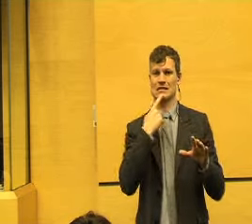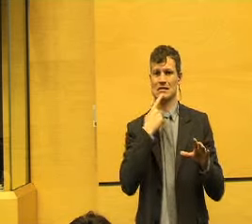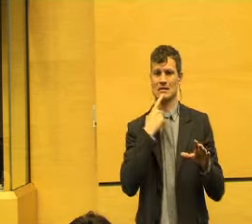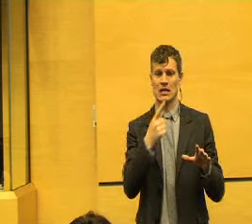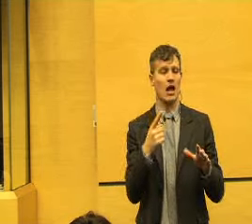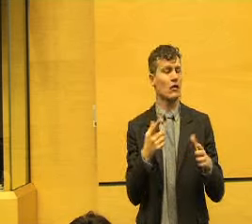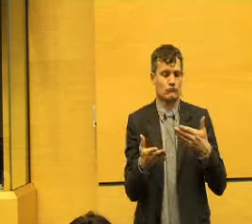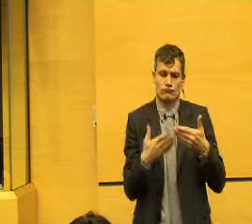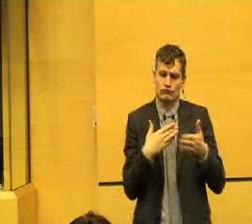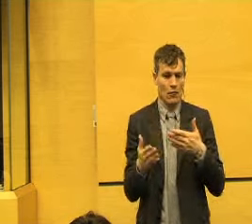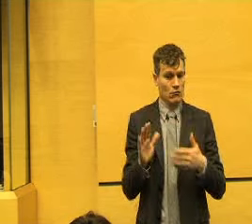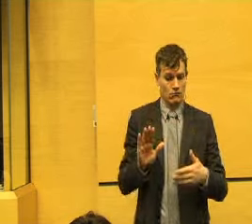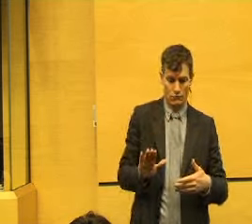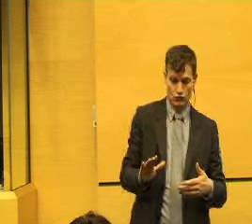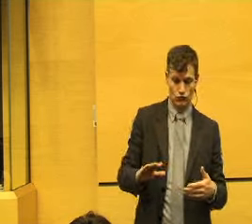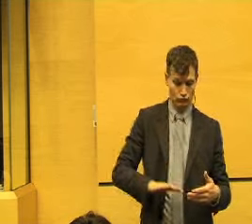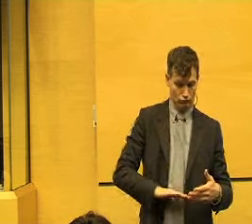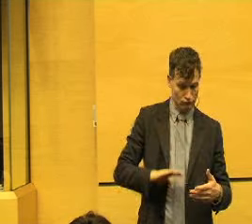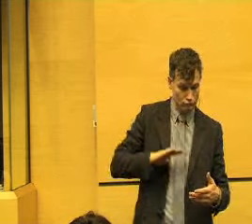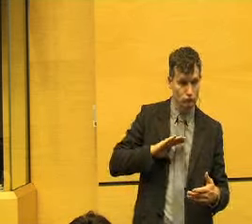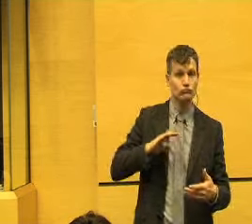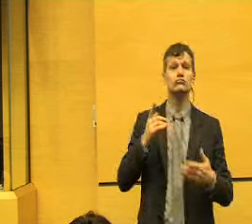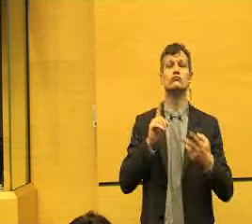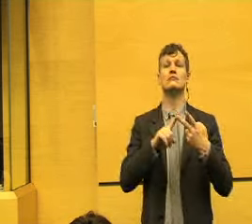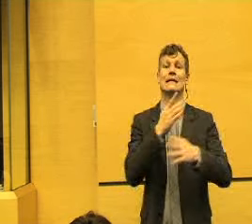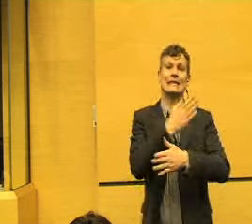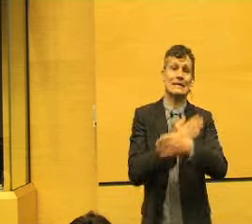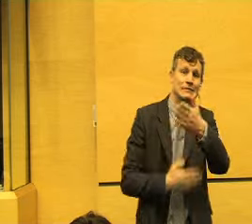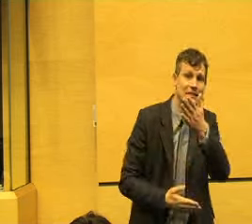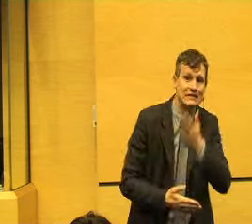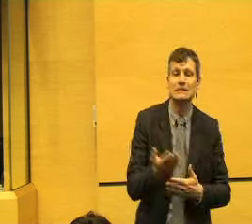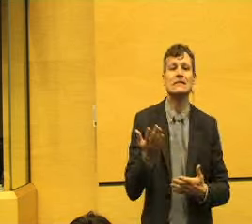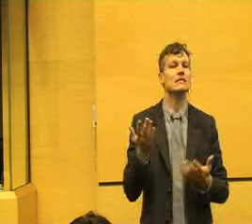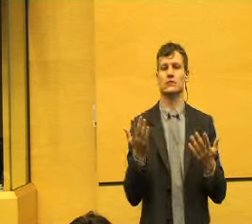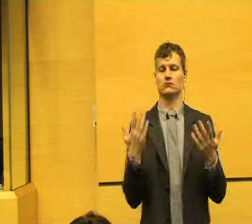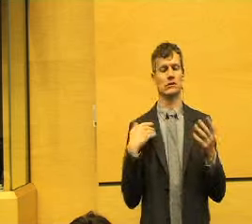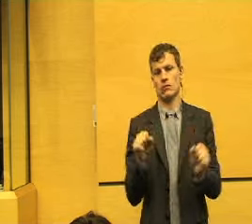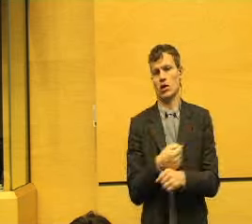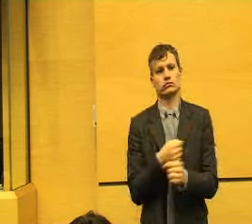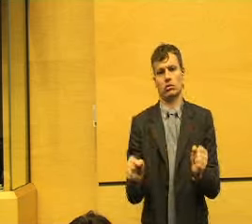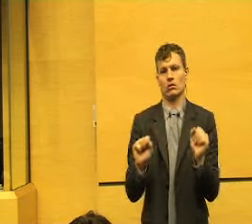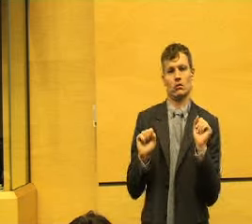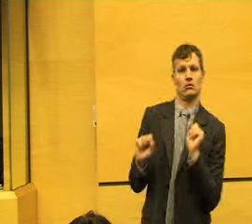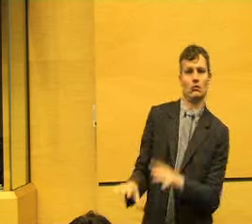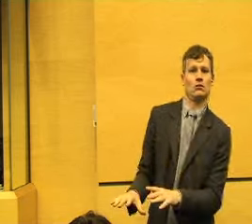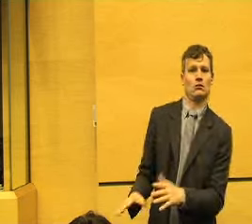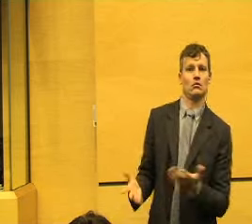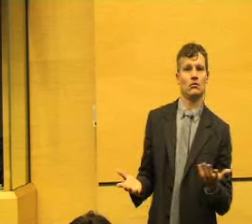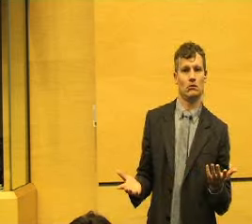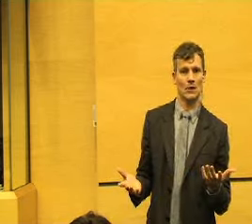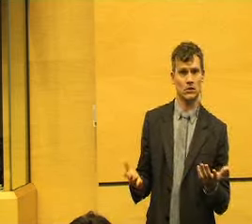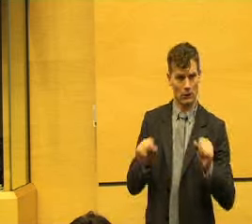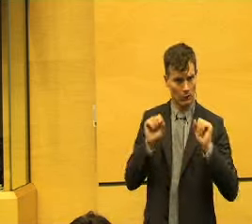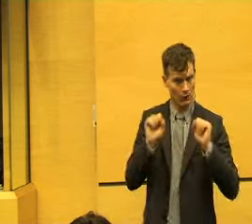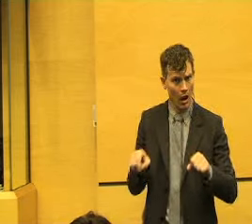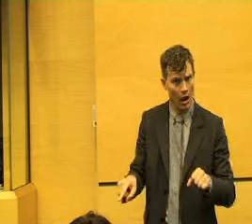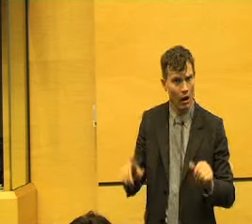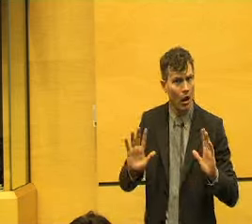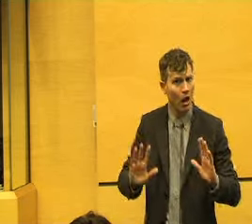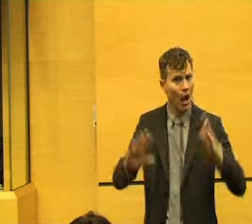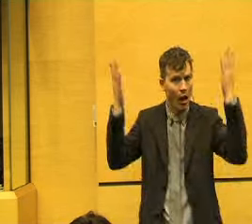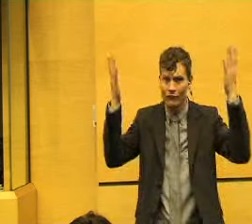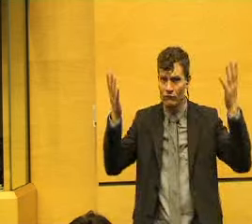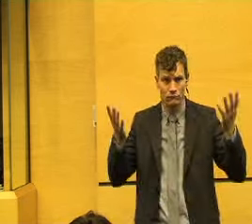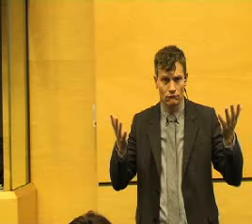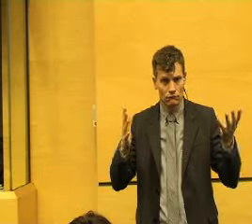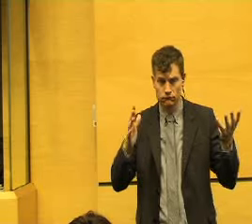age, sickness, or disability, in the manner likely to endanger his or her life.